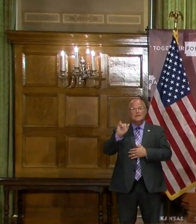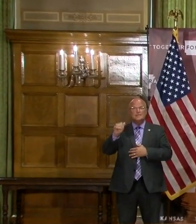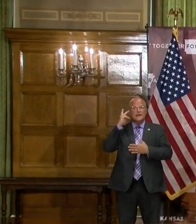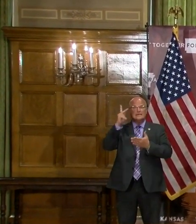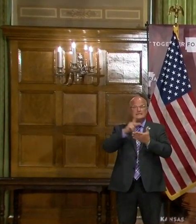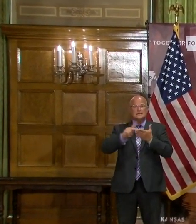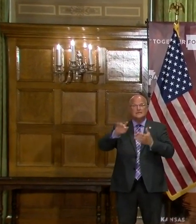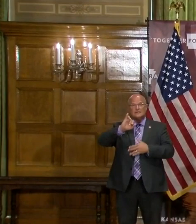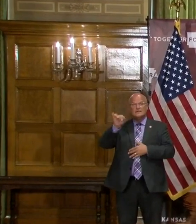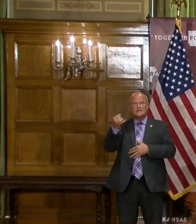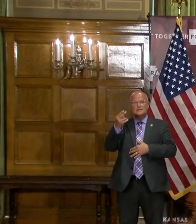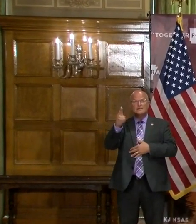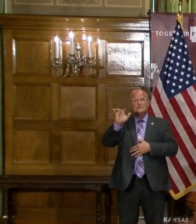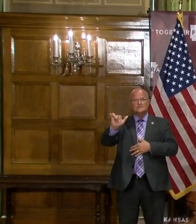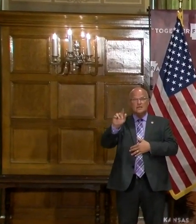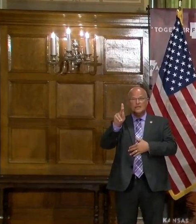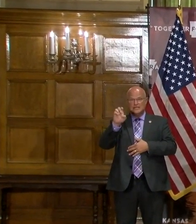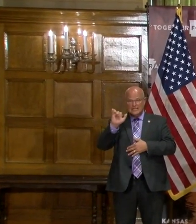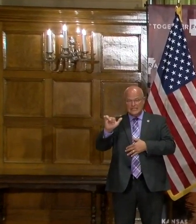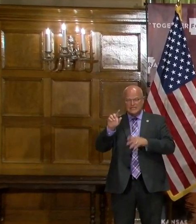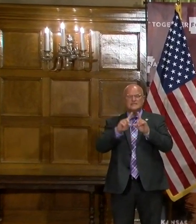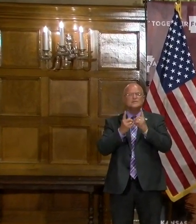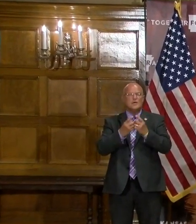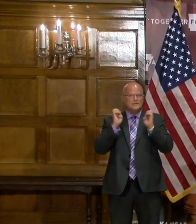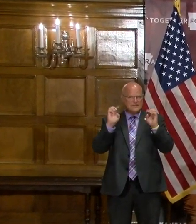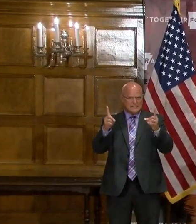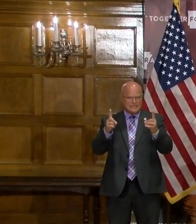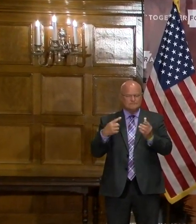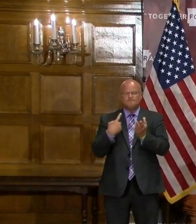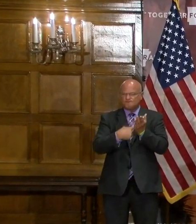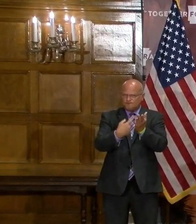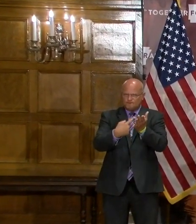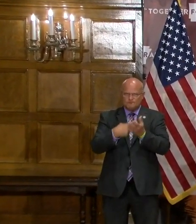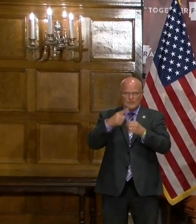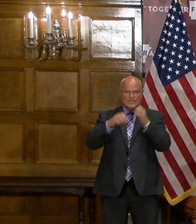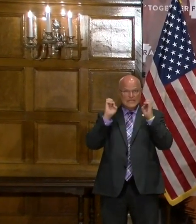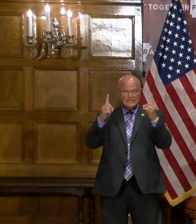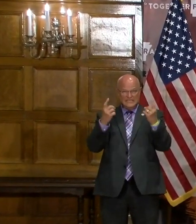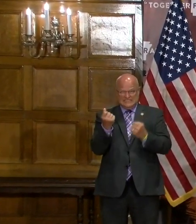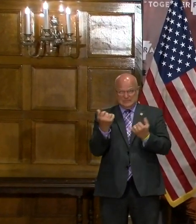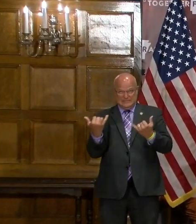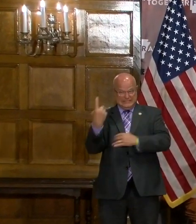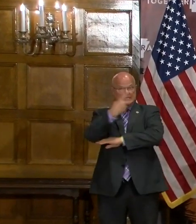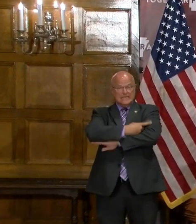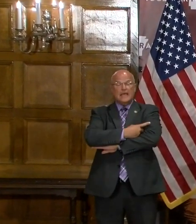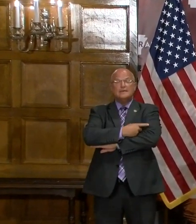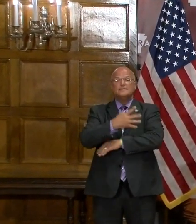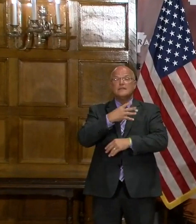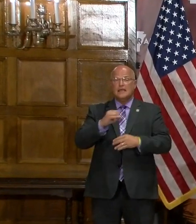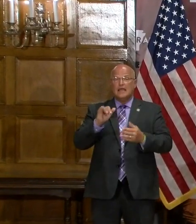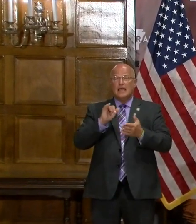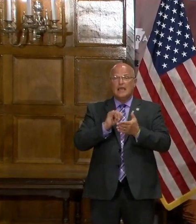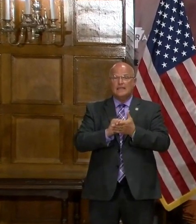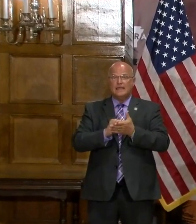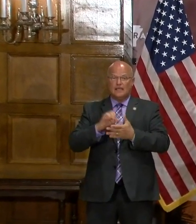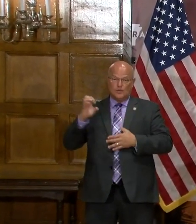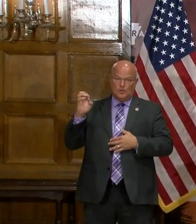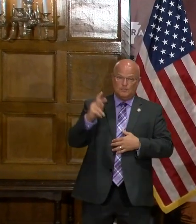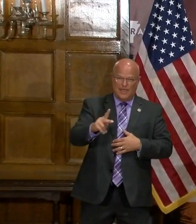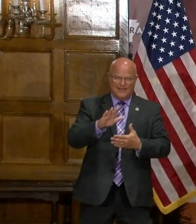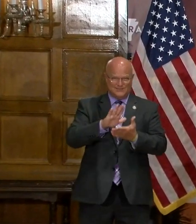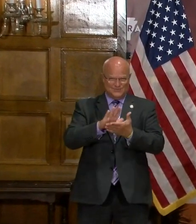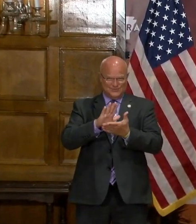by Secretary Johnny Key of the Department of Education. Wanted to be able to talk about education a little bit today and going back to